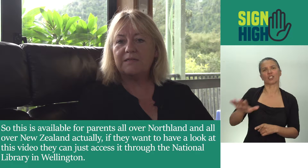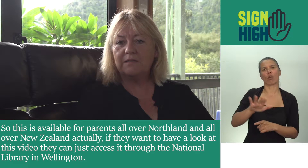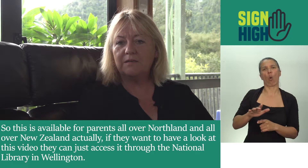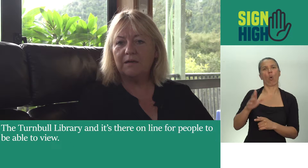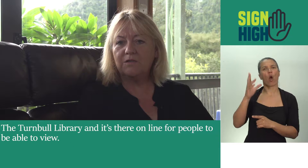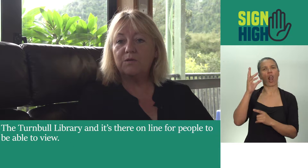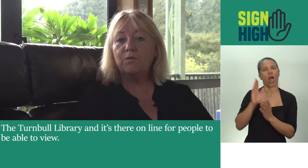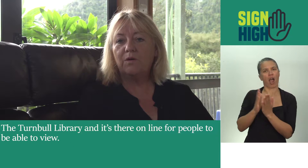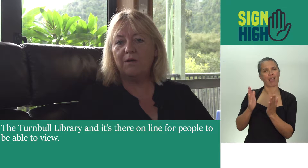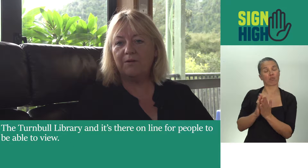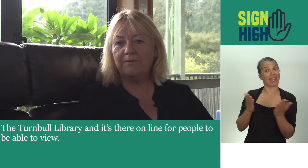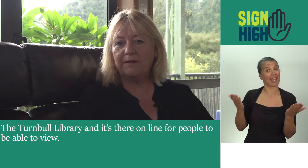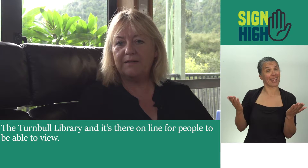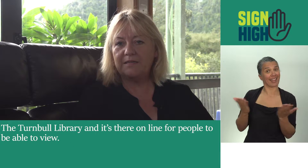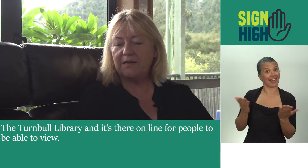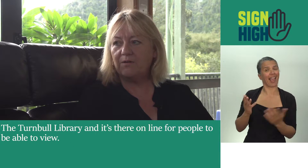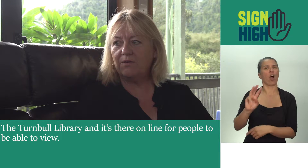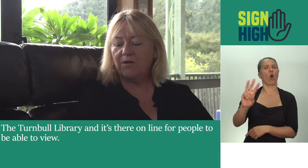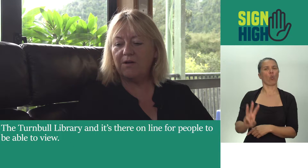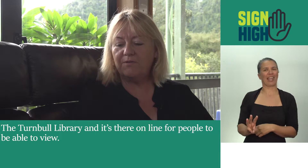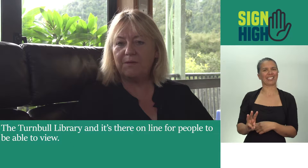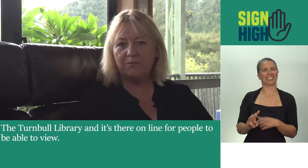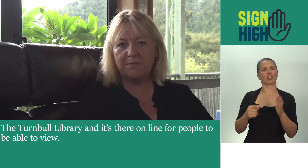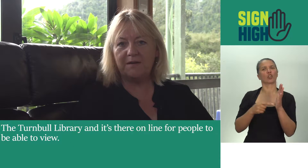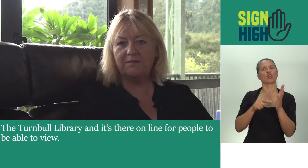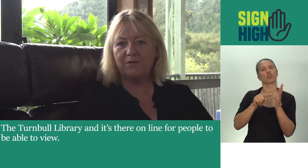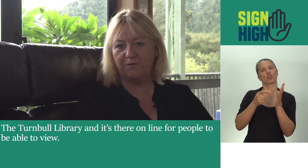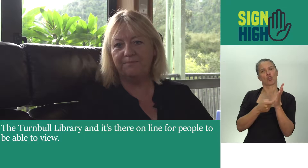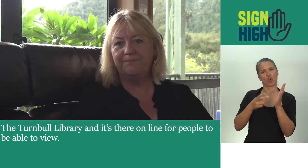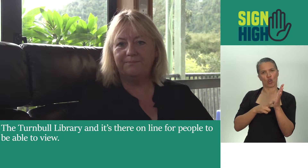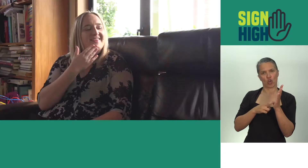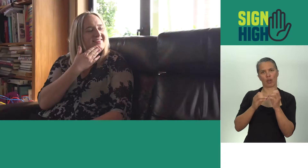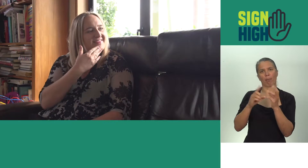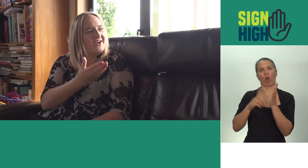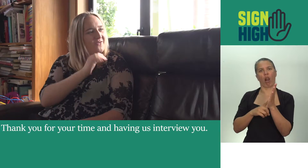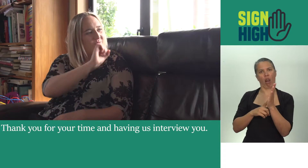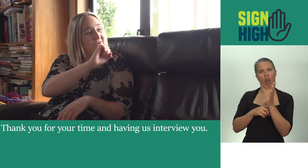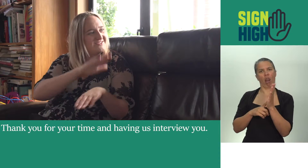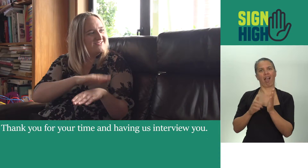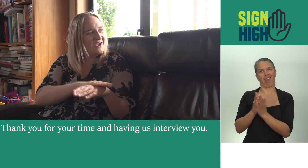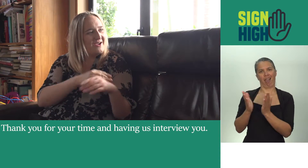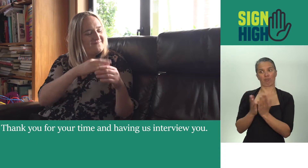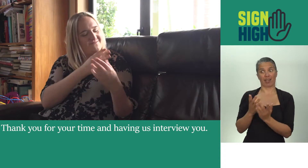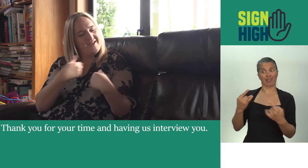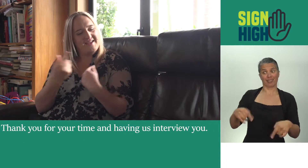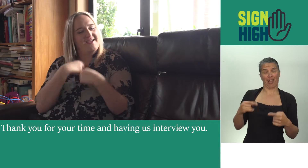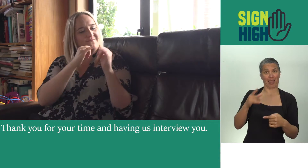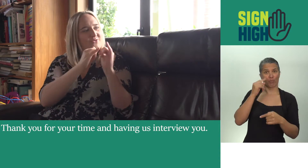Wellington, Turnbull Library, and it's there online for people to be able to view. Thank you for your time and having us interview